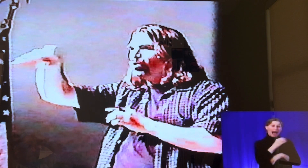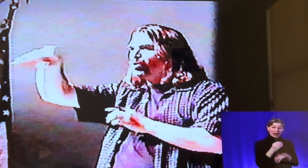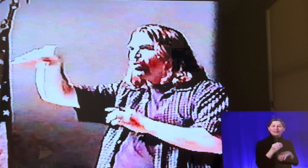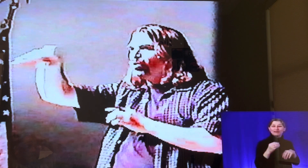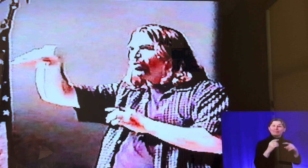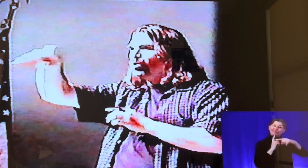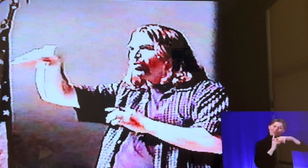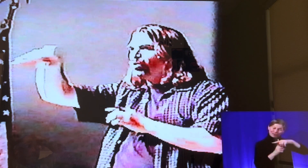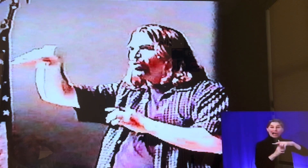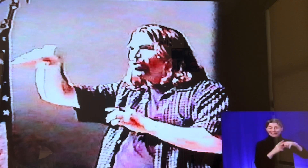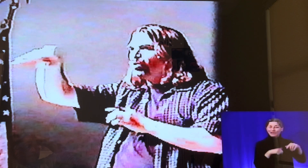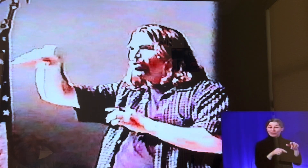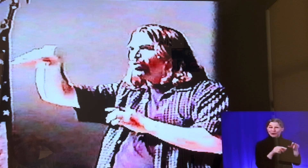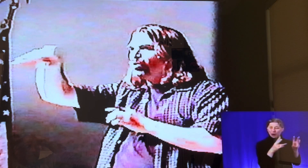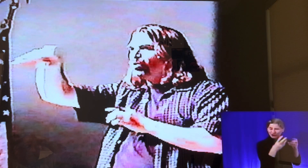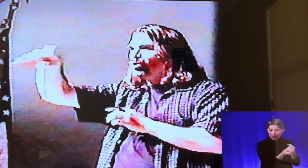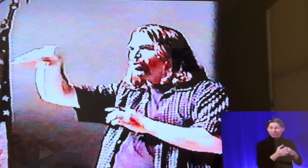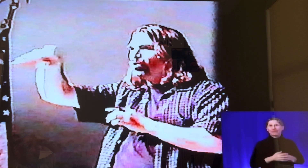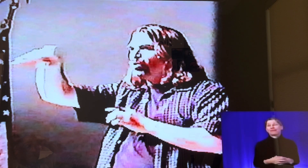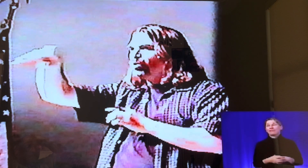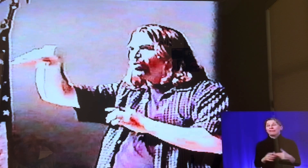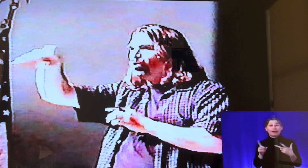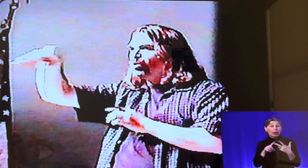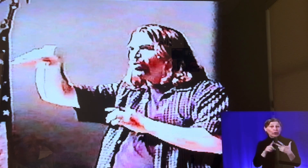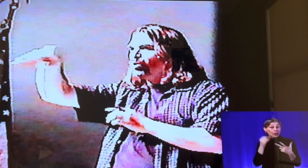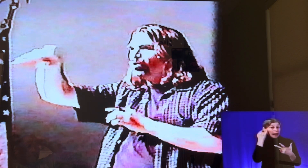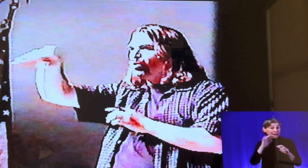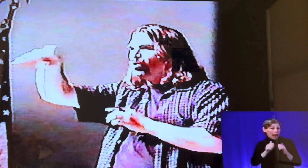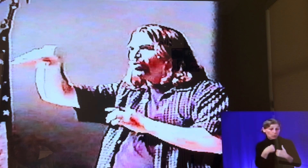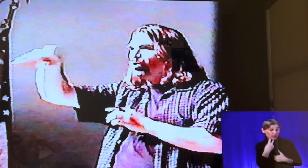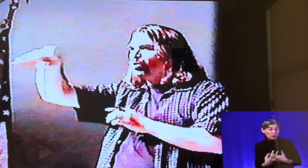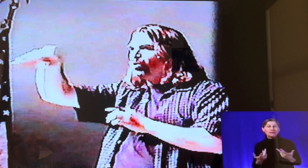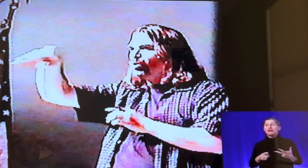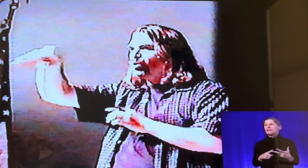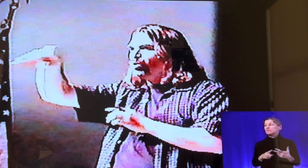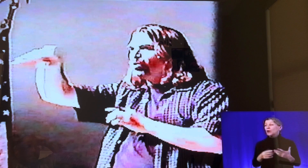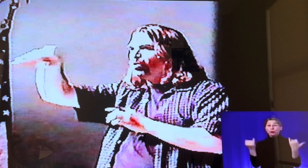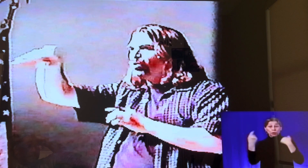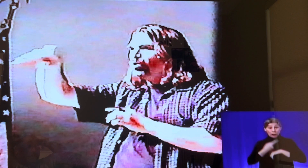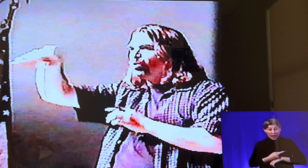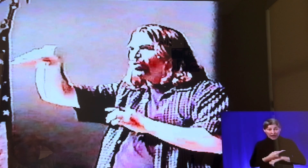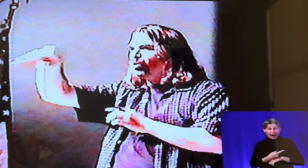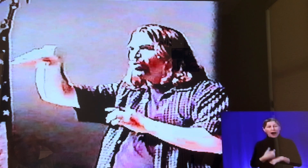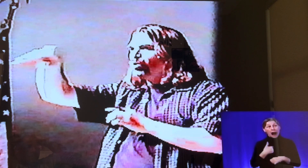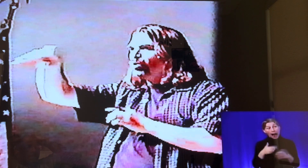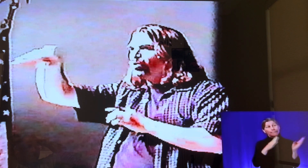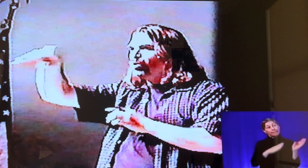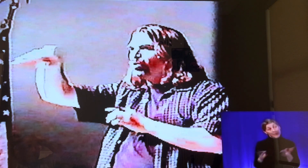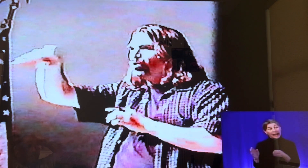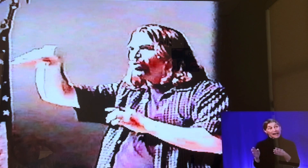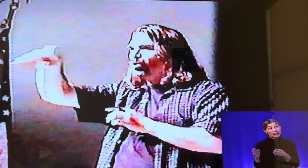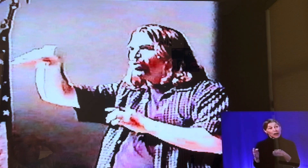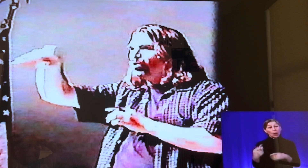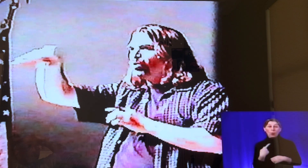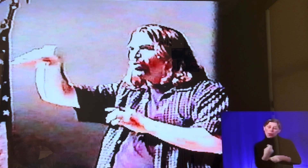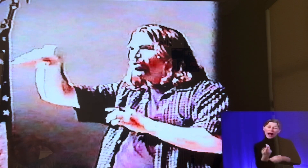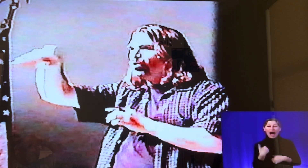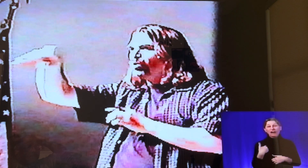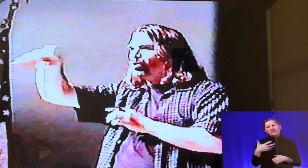workshop. Or a third idea might be, today, I plan that we'll have kind of a presentation